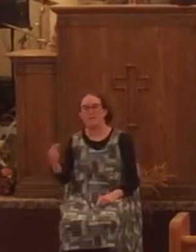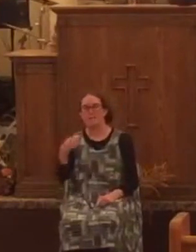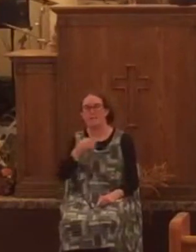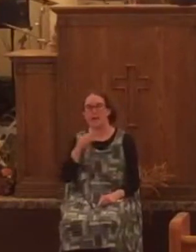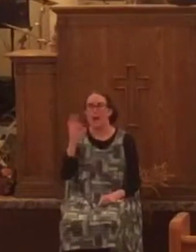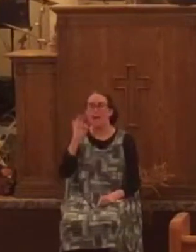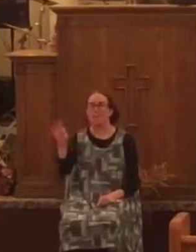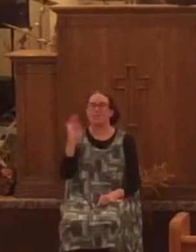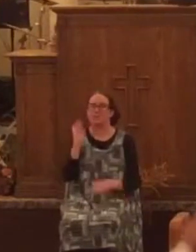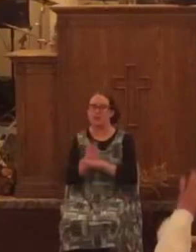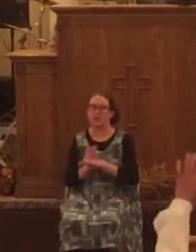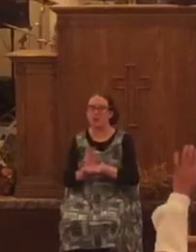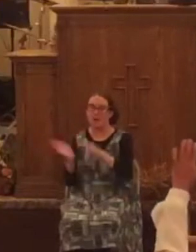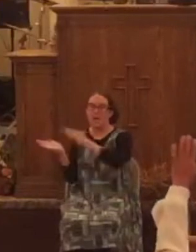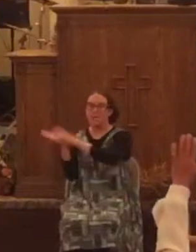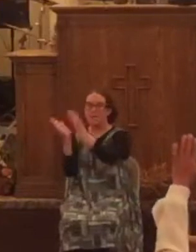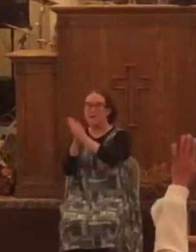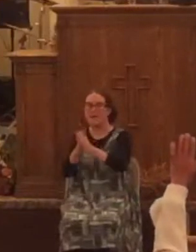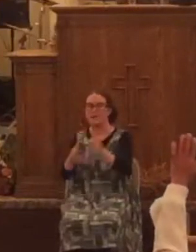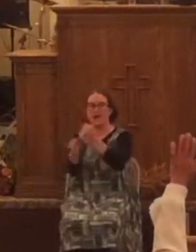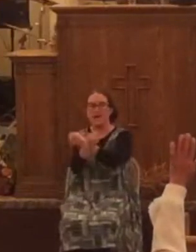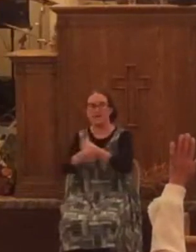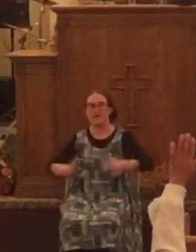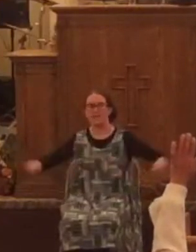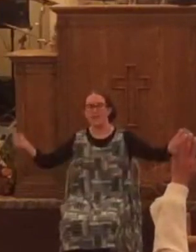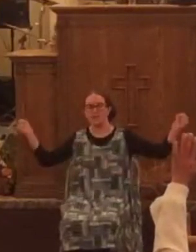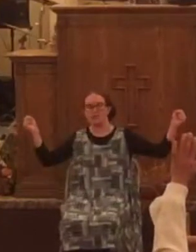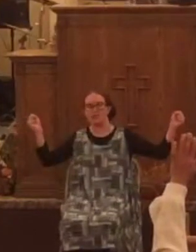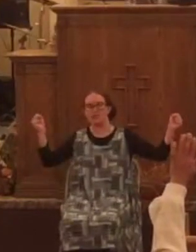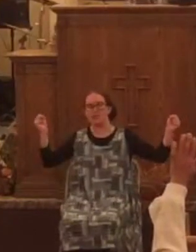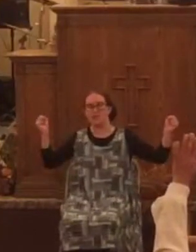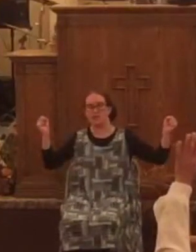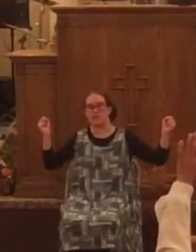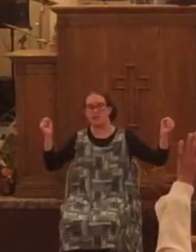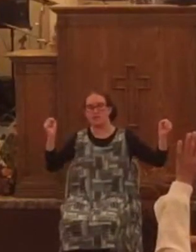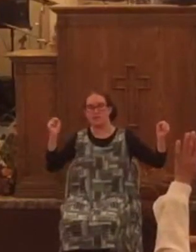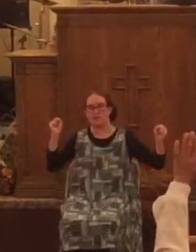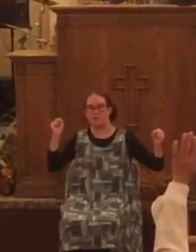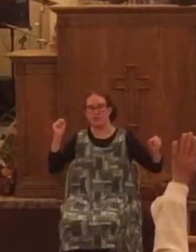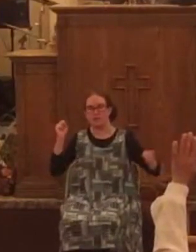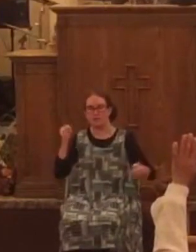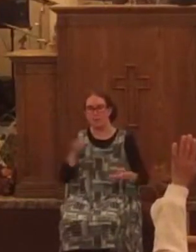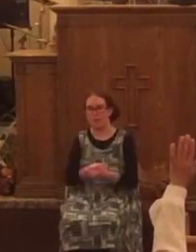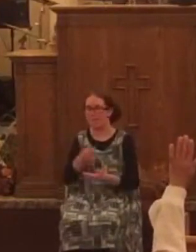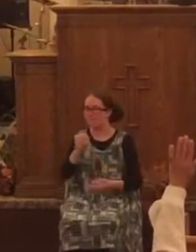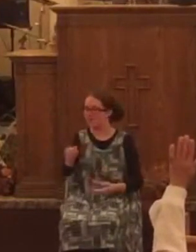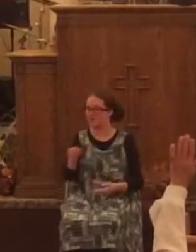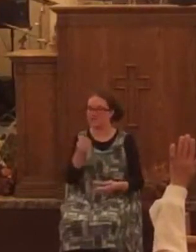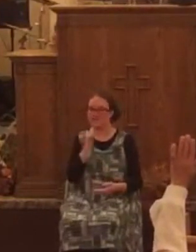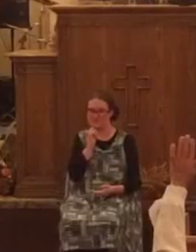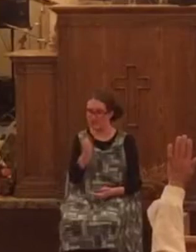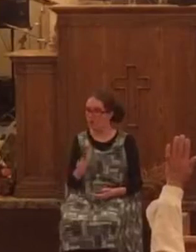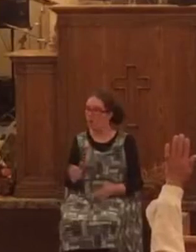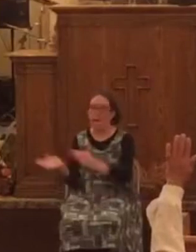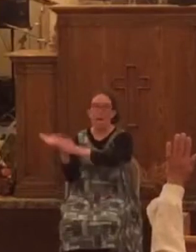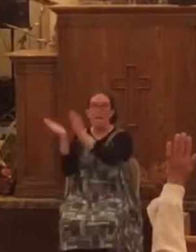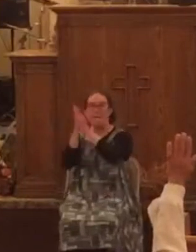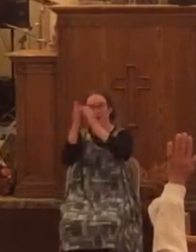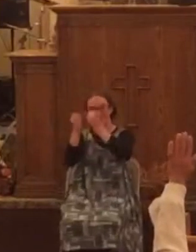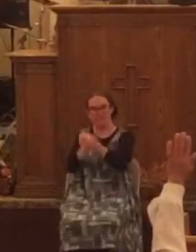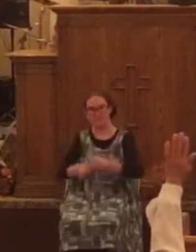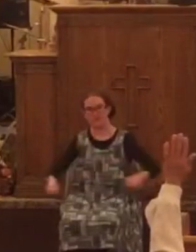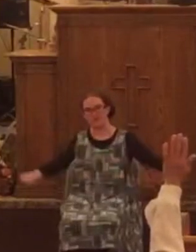I'm preaching tonight. We are to praise him for salvation. Amen. Where the bills have been paid or not, we are to praise him for